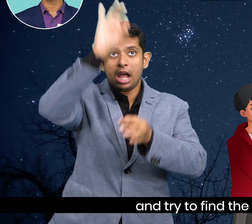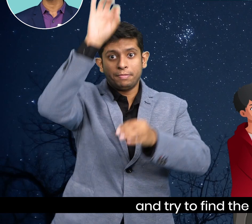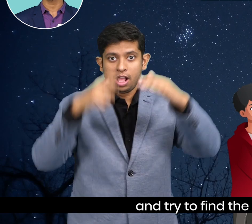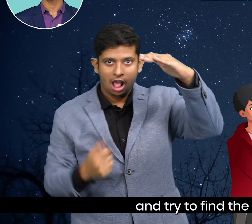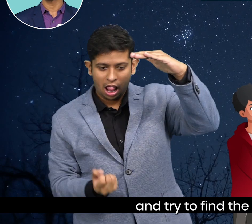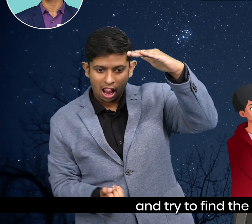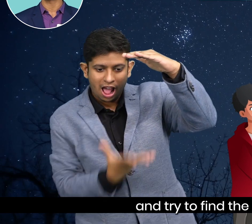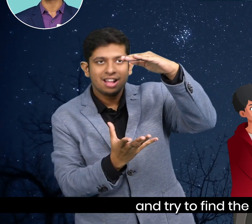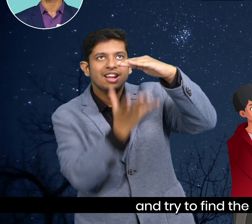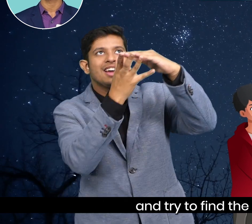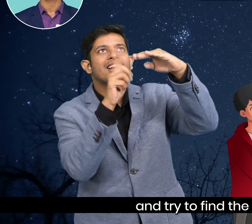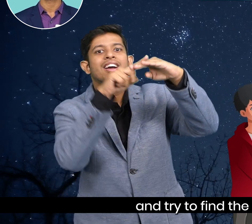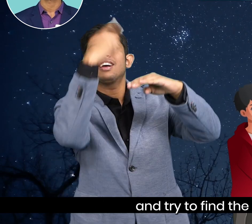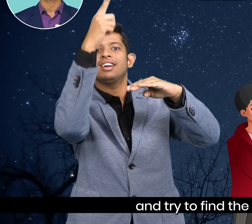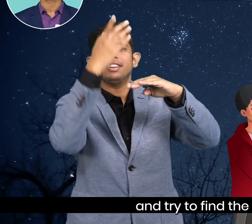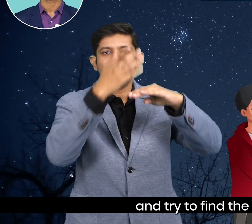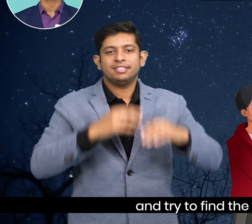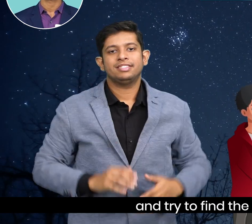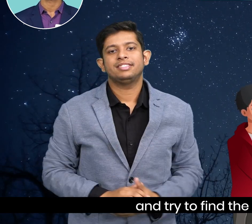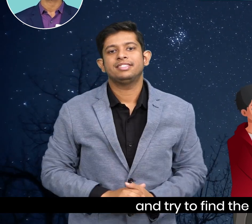try to find the shadow of the book.